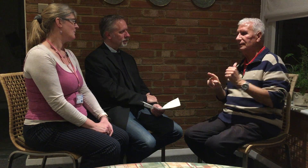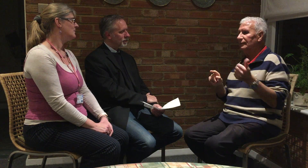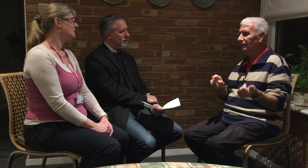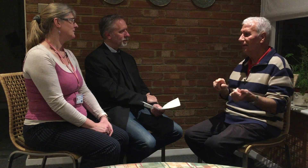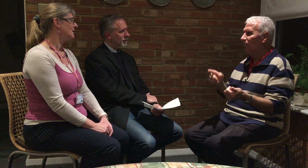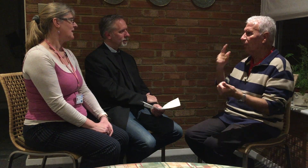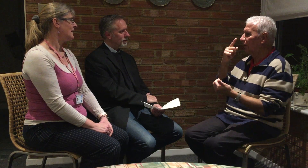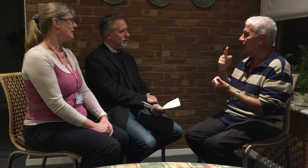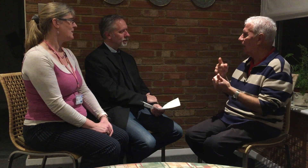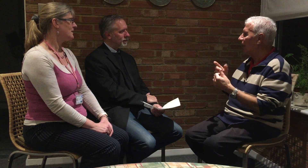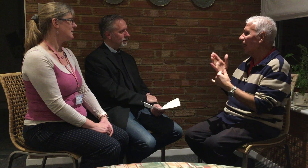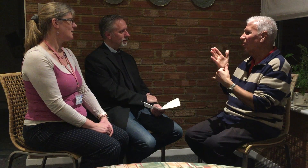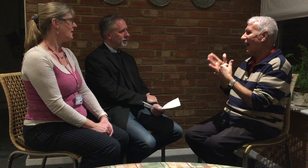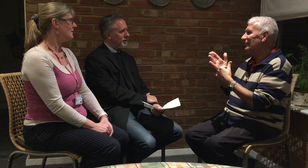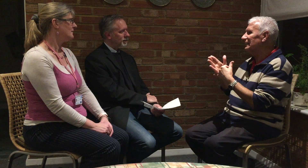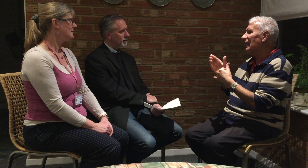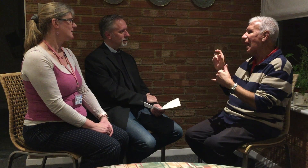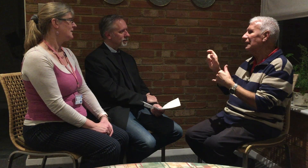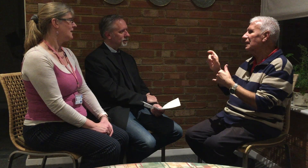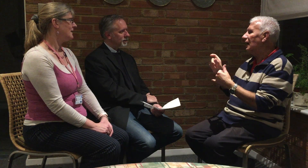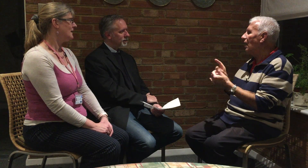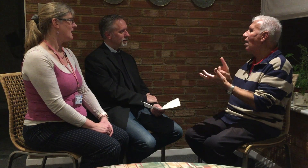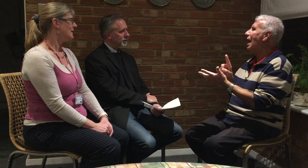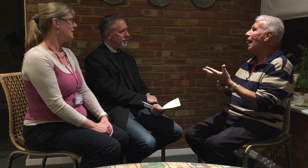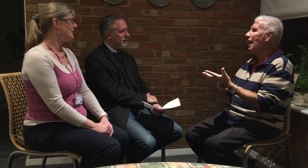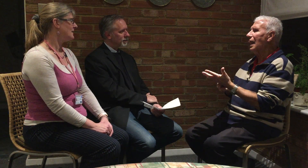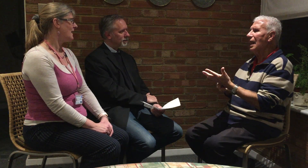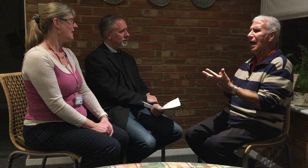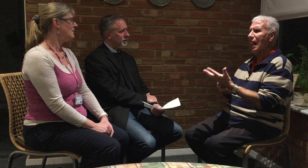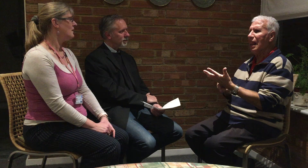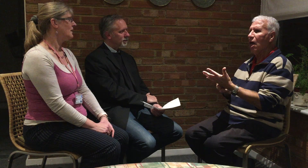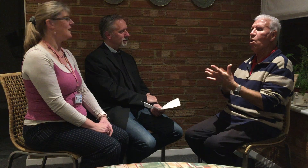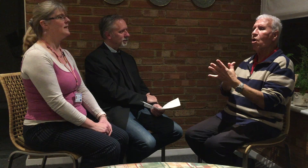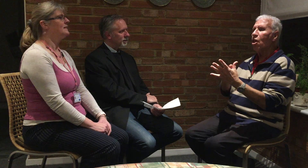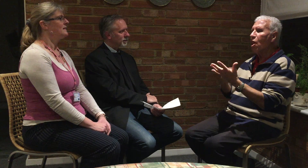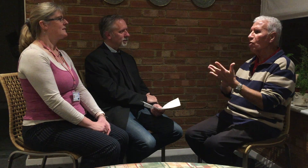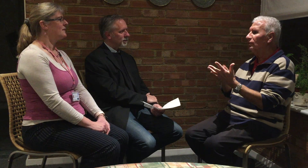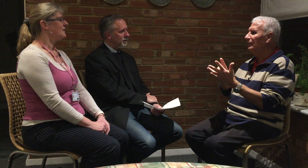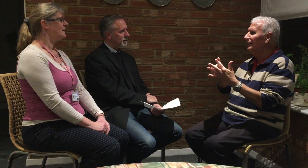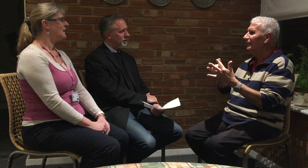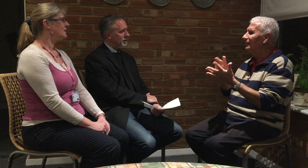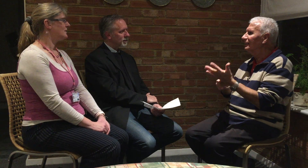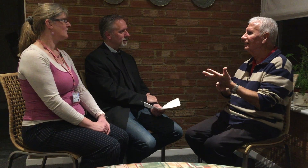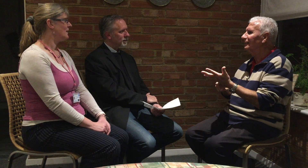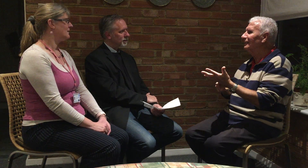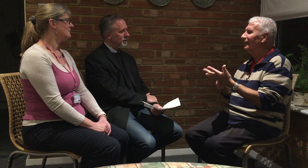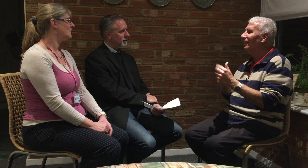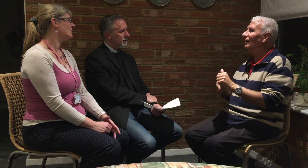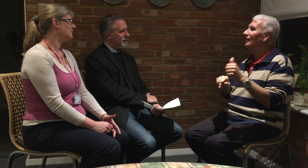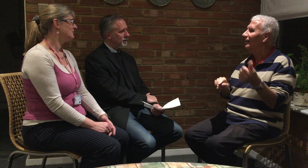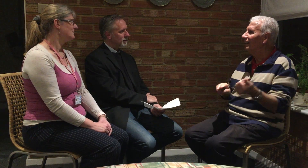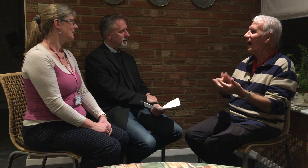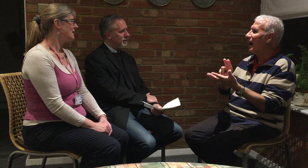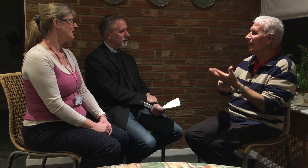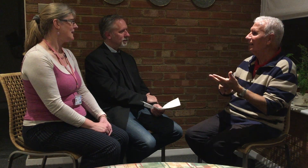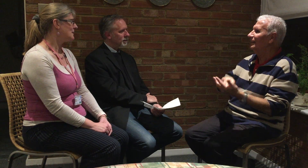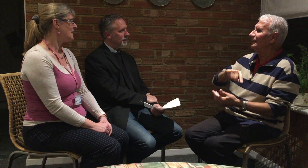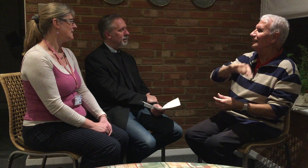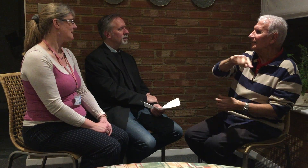Paul, and the next person would go at the end letter L, okay. So then they could do like Lauren, and then the next person has